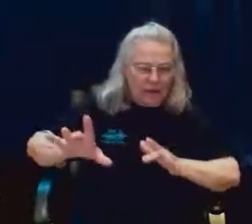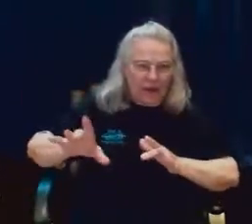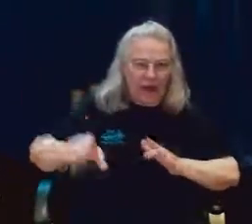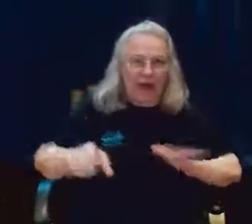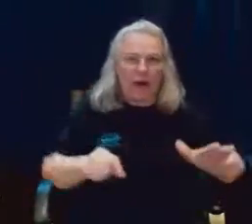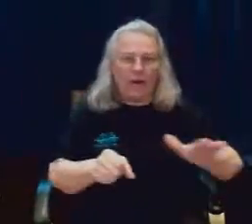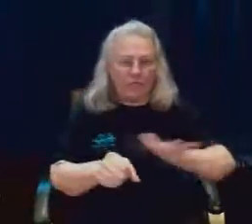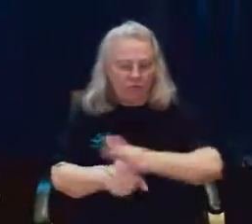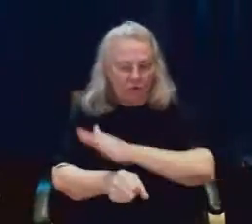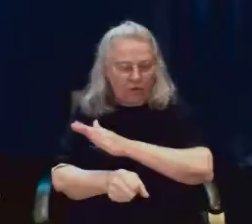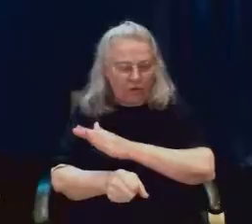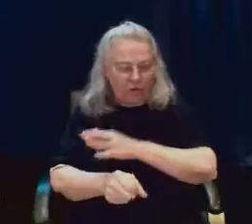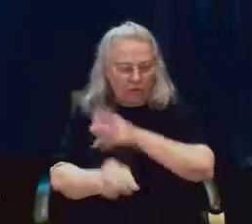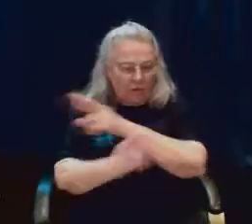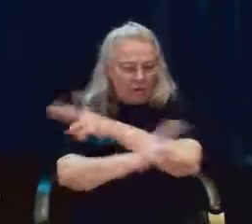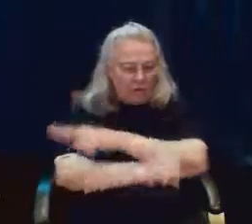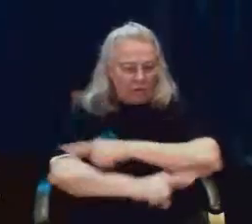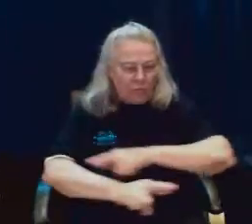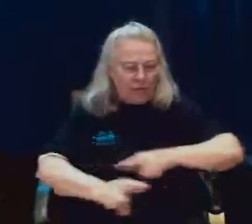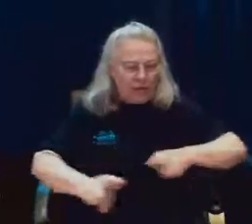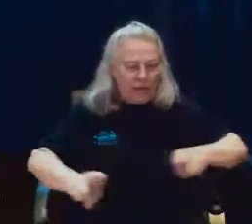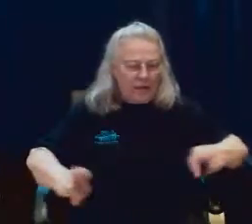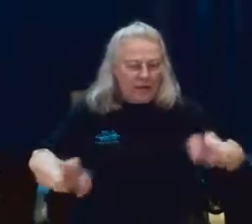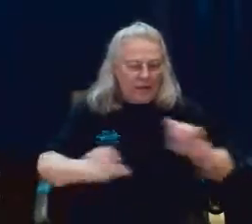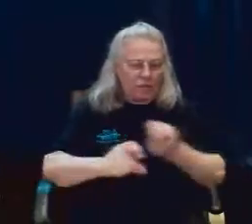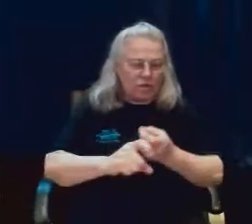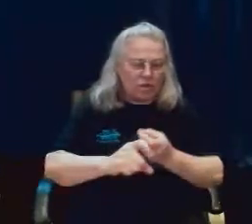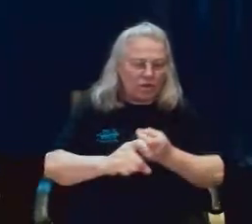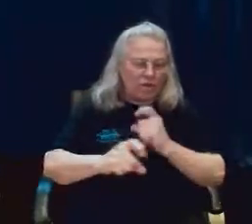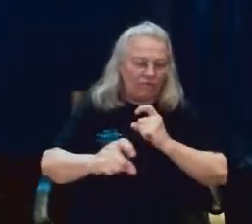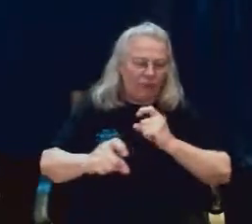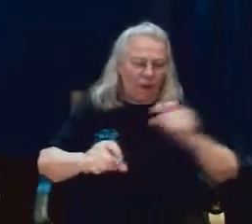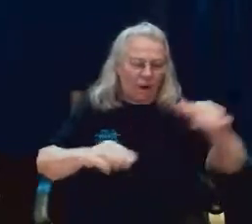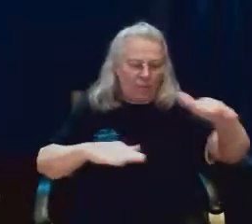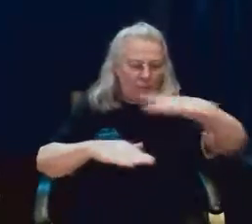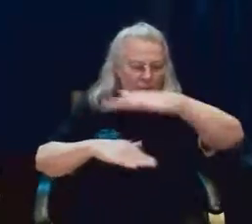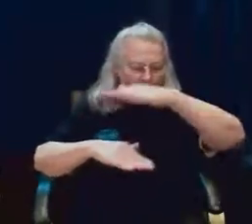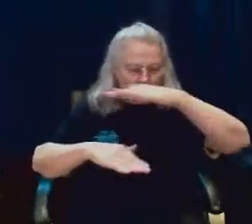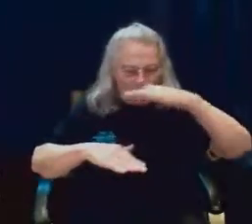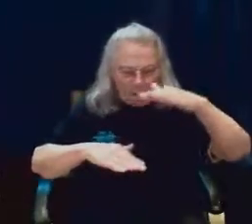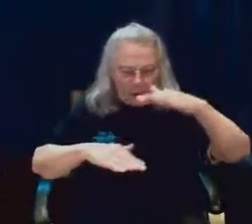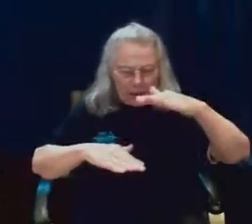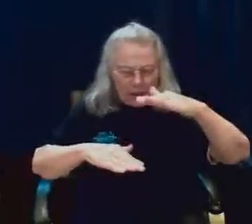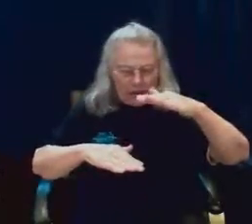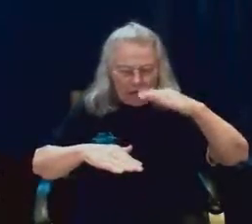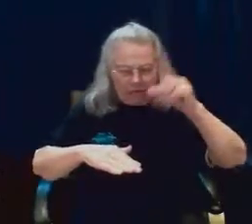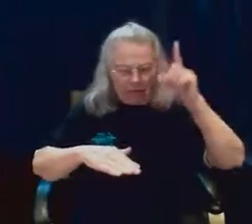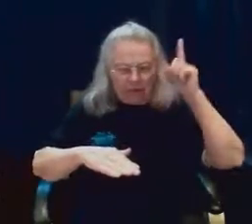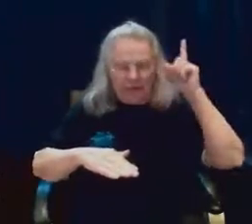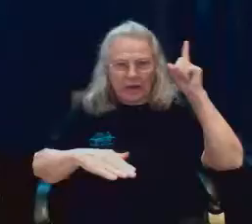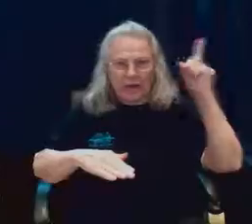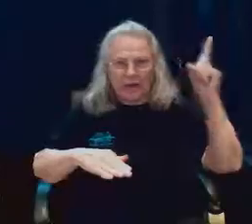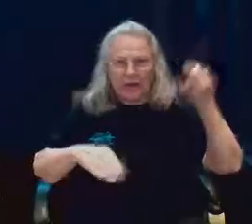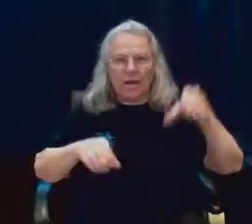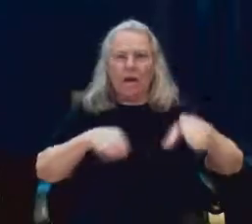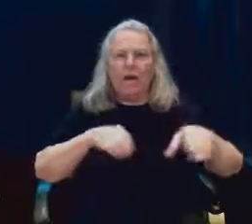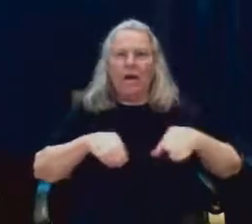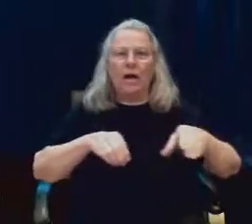Mercy and full redemption from above, He does